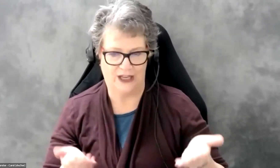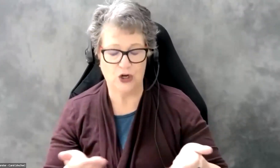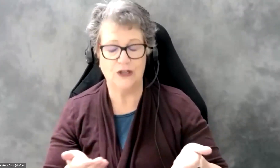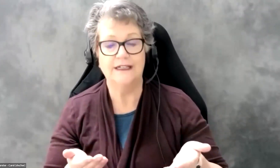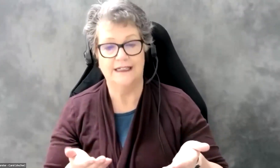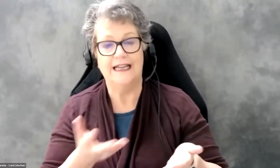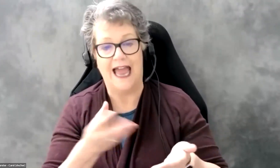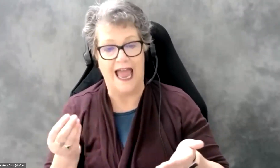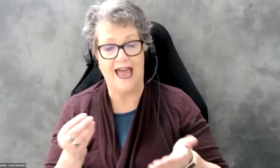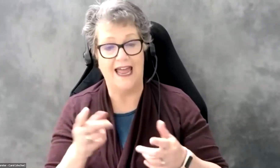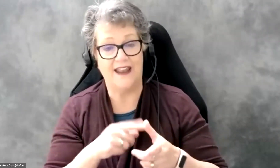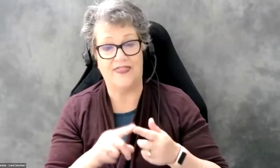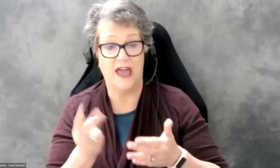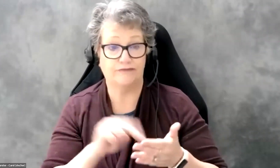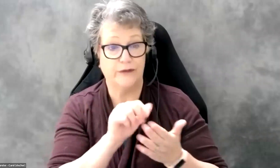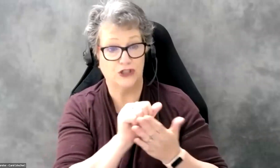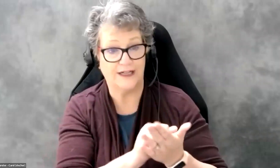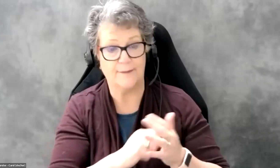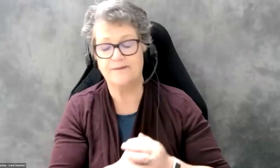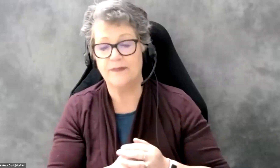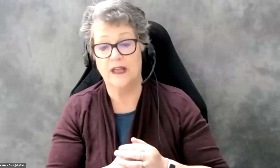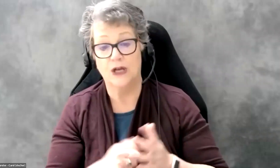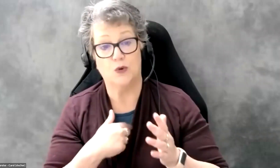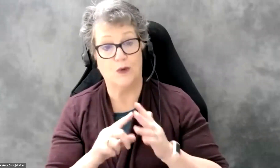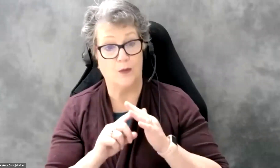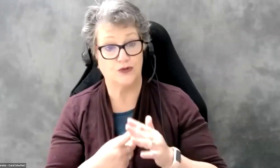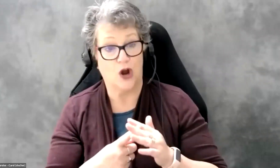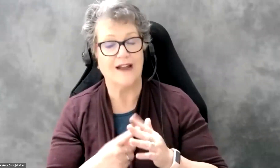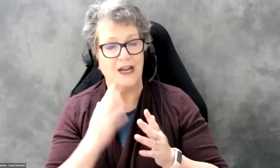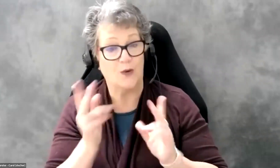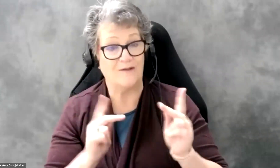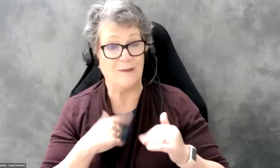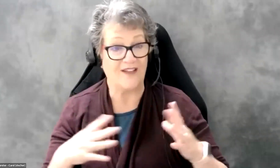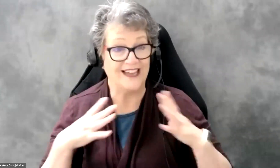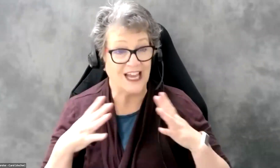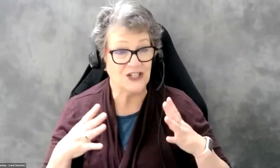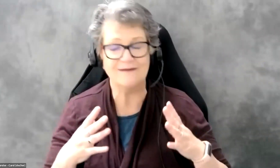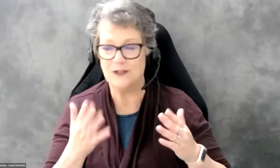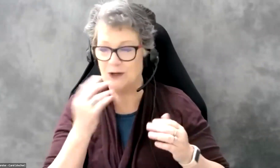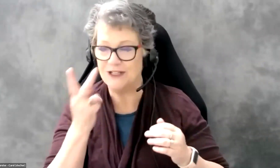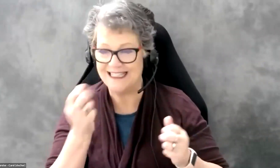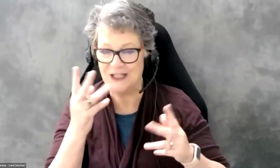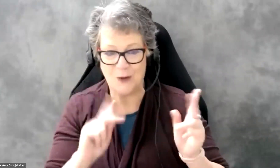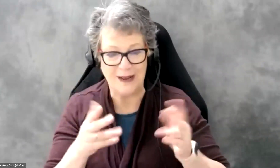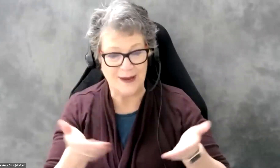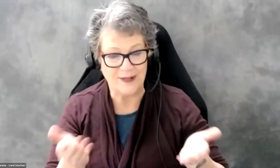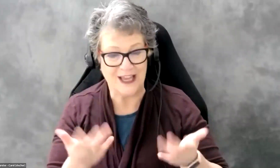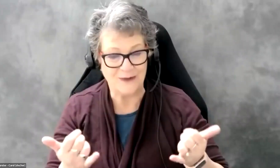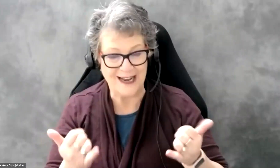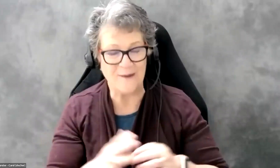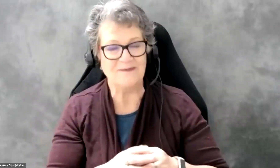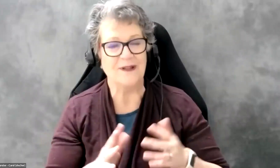go into our agenda. So I will start off, and I know we've got folks on vacation, so good to see so many folks that are here right now. We've